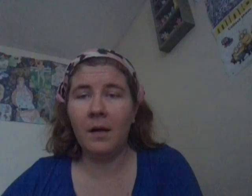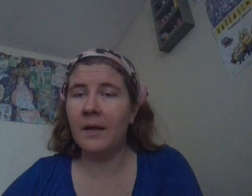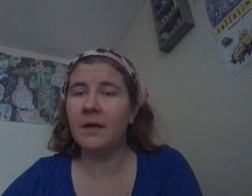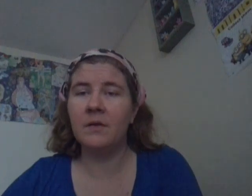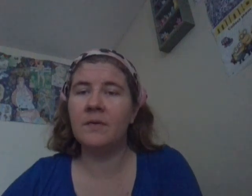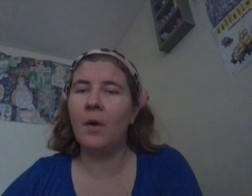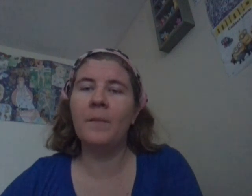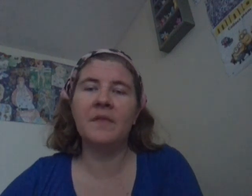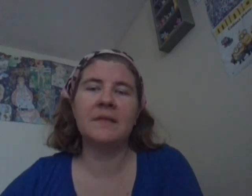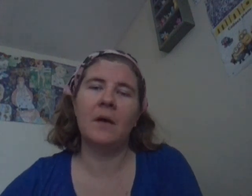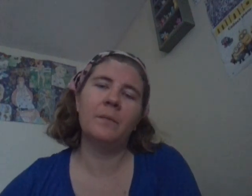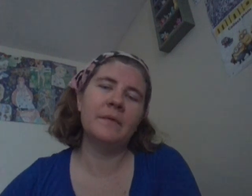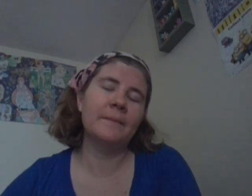all I can do is hope that this helped.